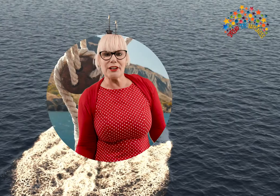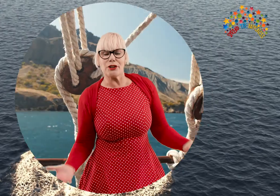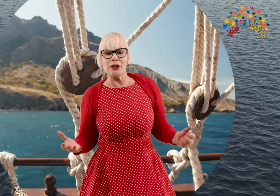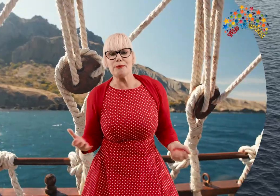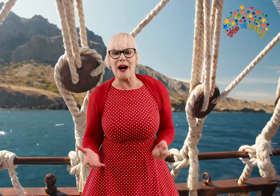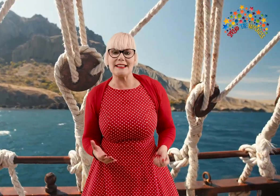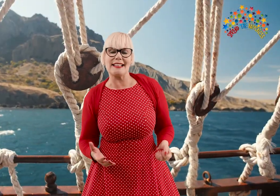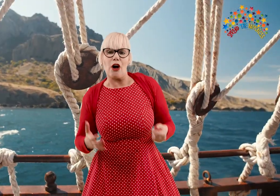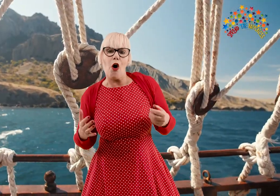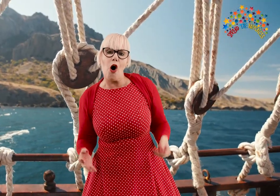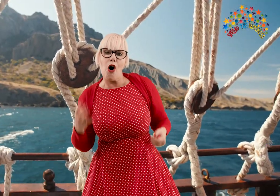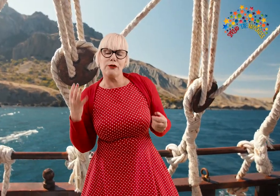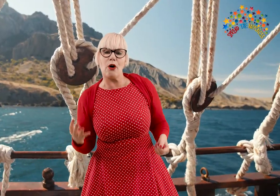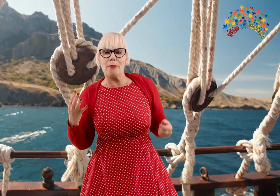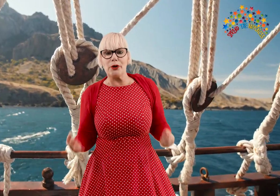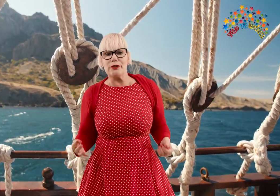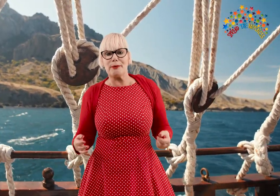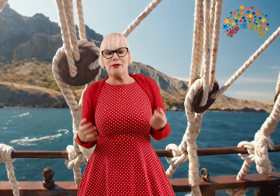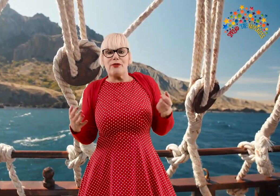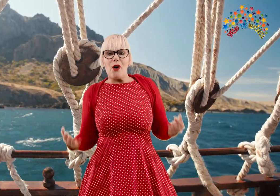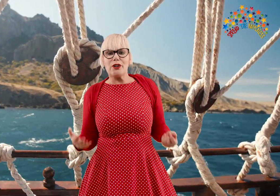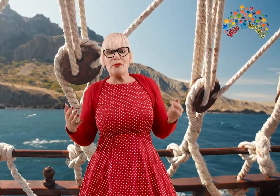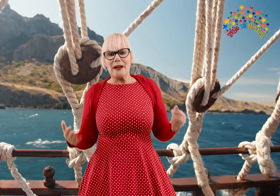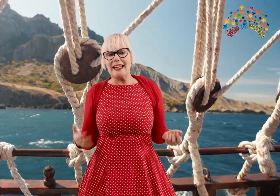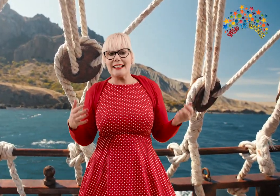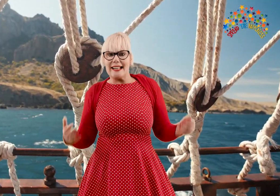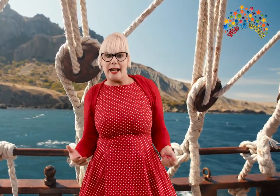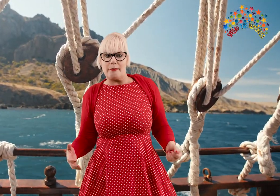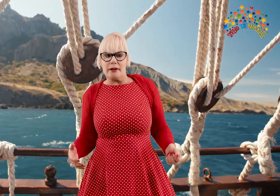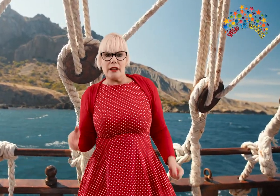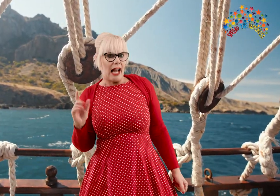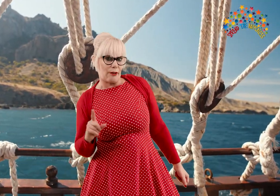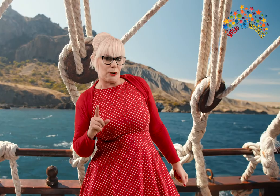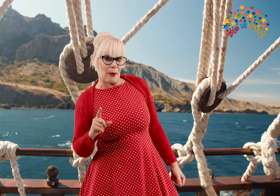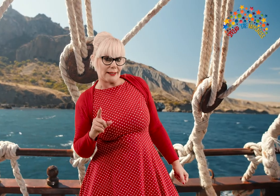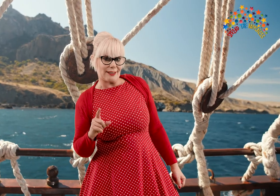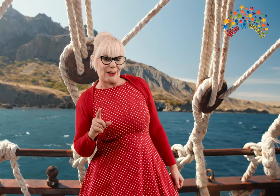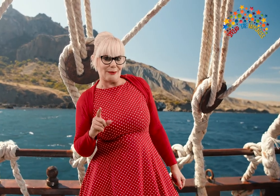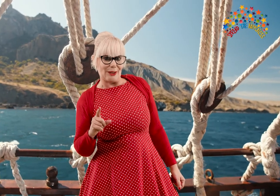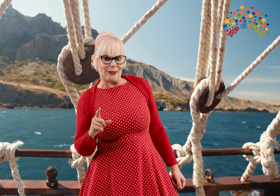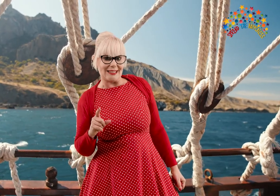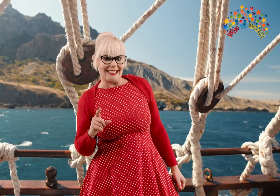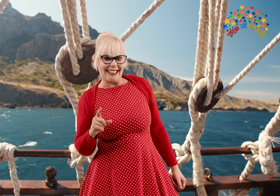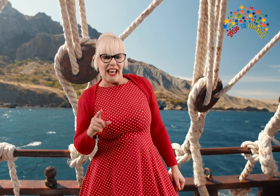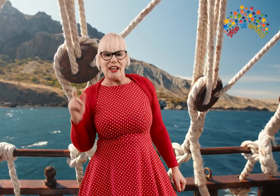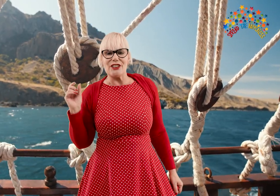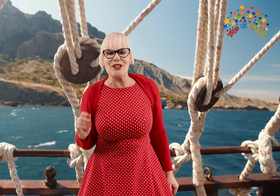make sure you practice all four moves before you play the game. Have you practiced all the moves? Then you